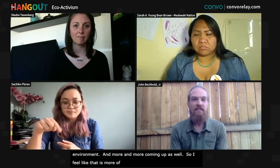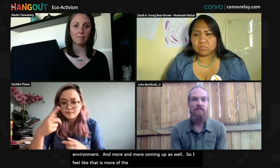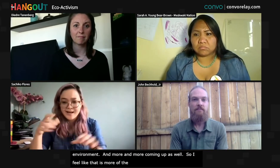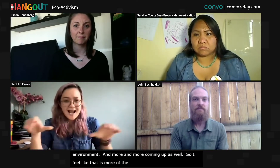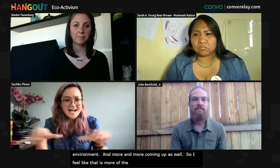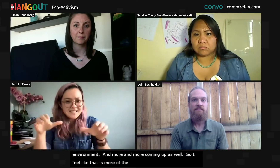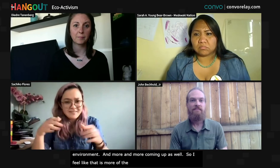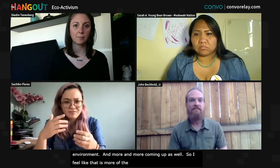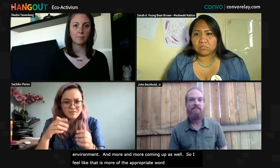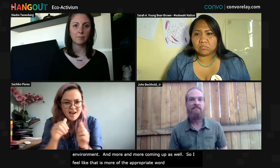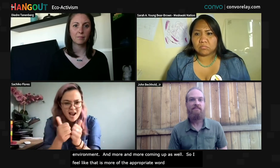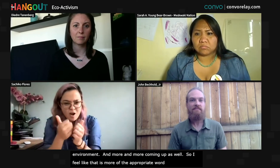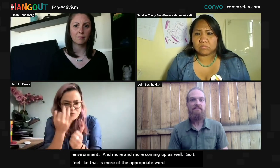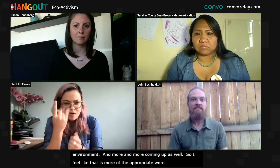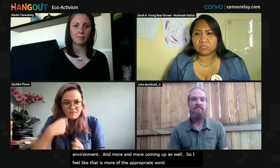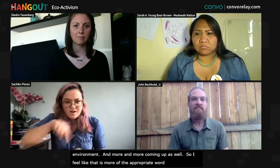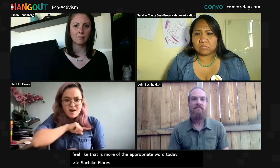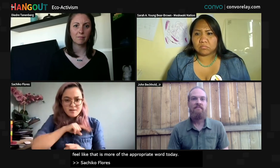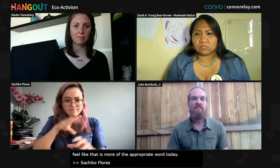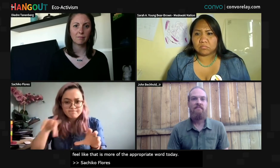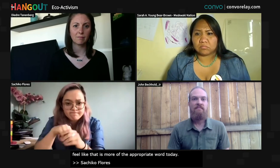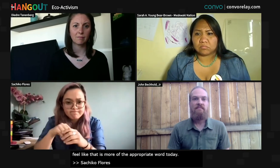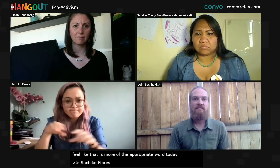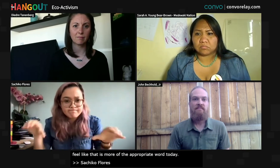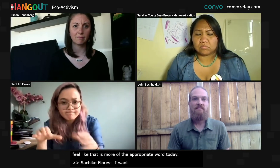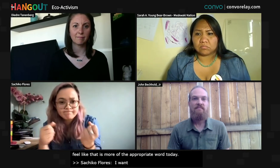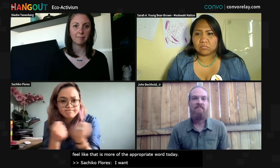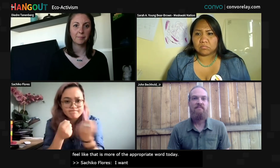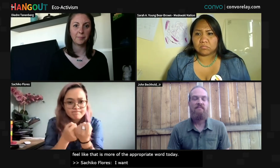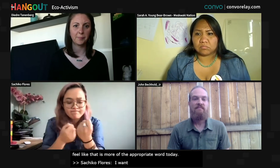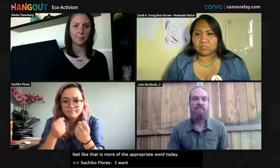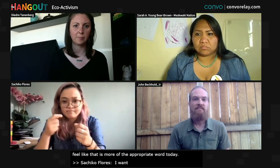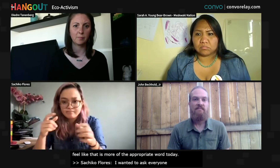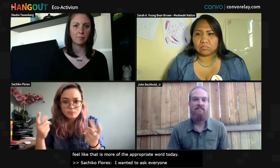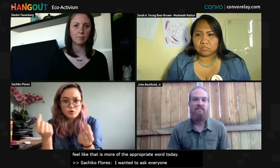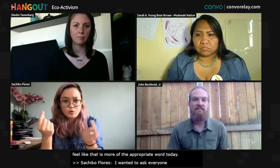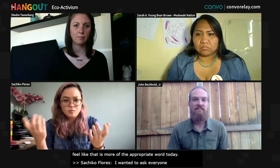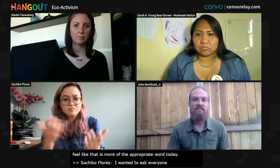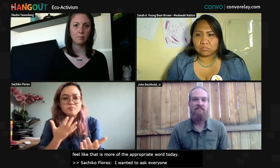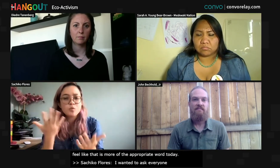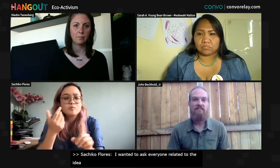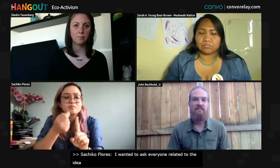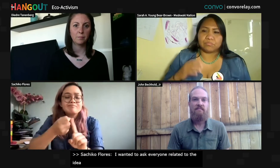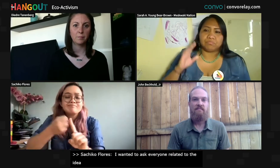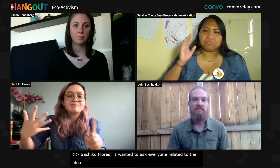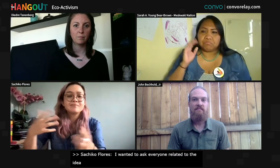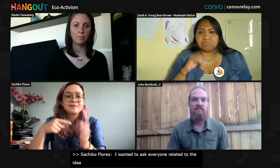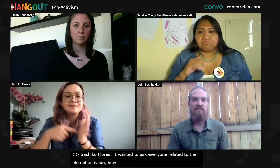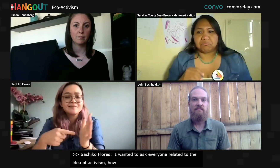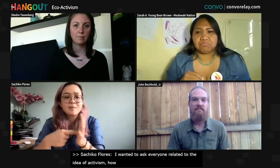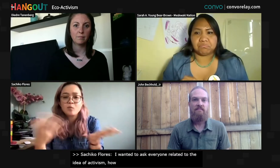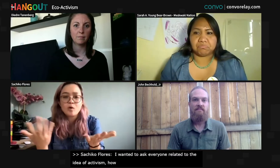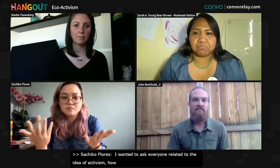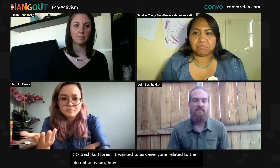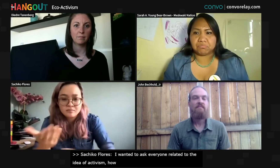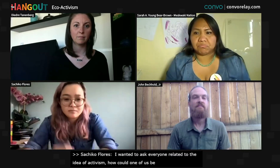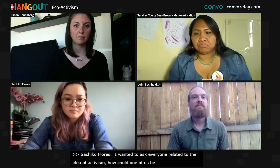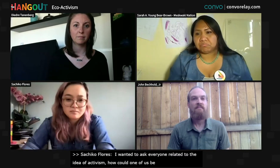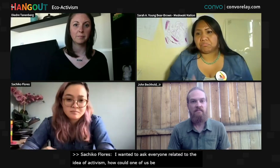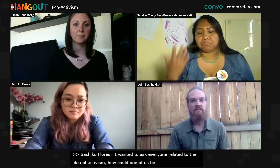to ask everyone related to the idea of activism, how can one of us be involved and what can we do? Can anyone give some